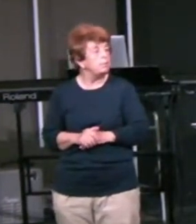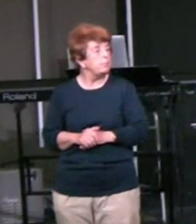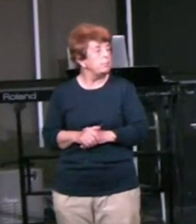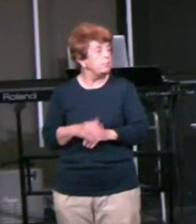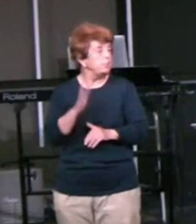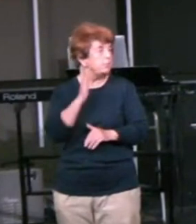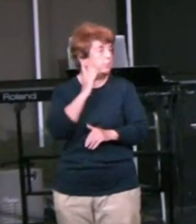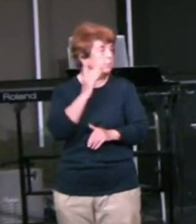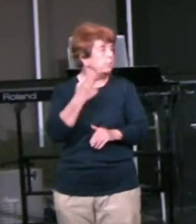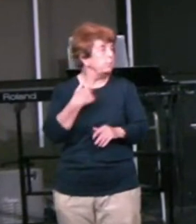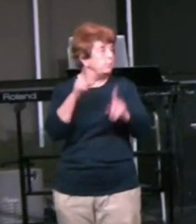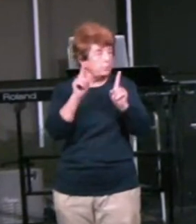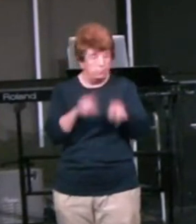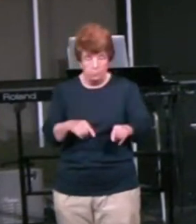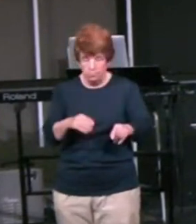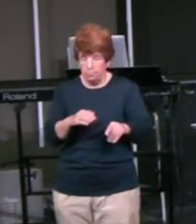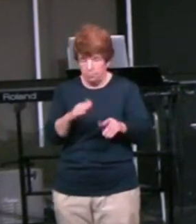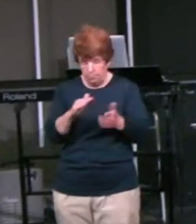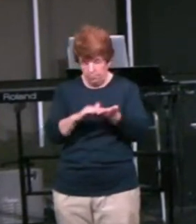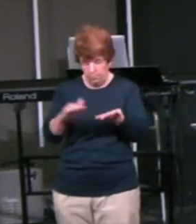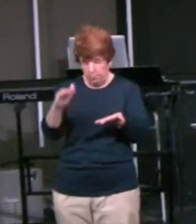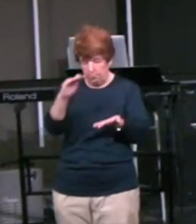When I started college,